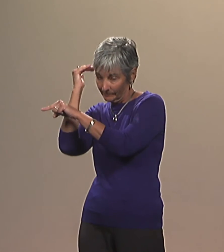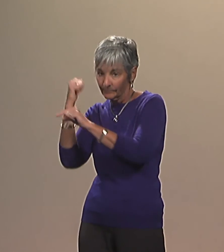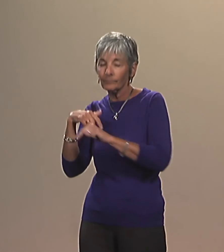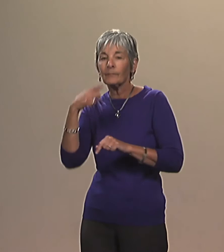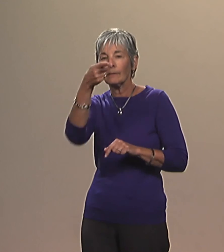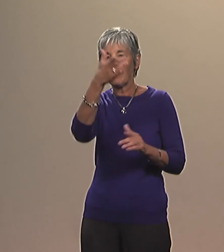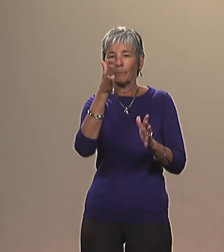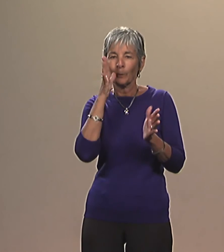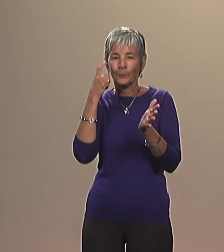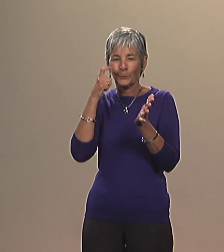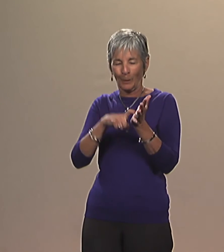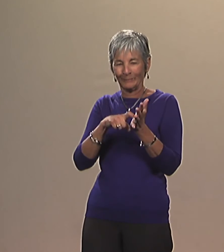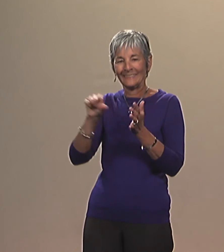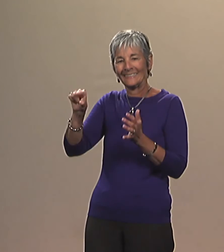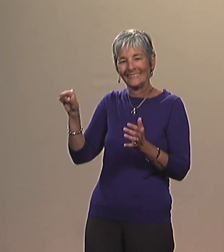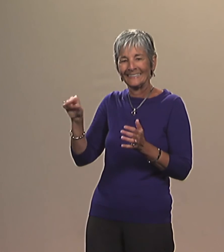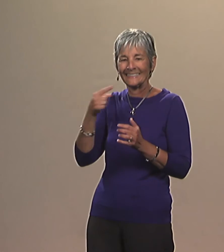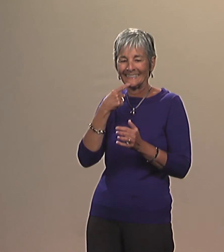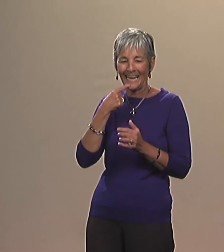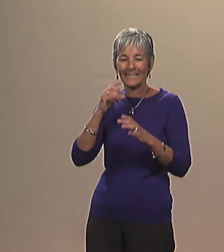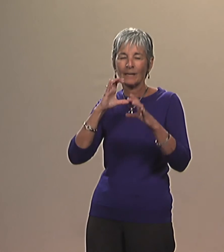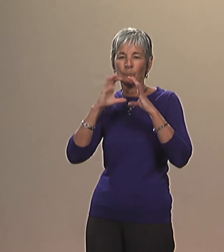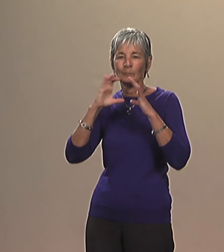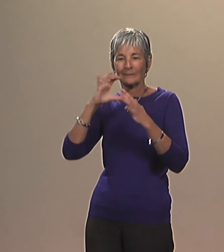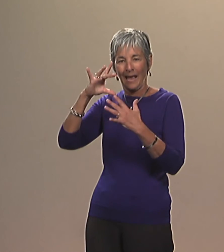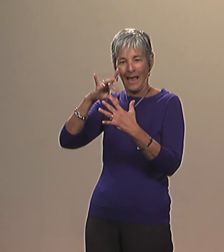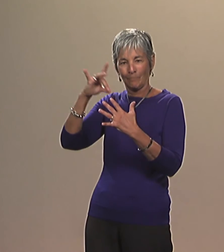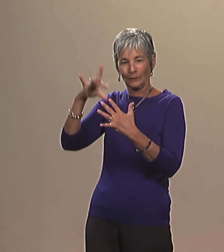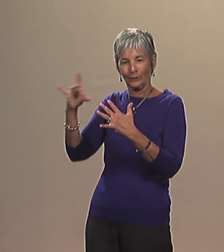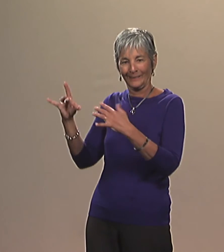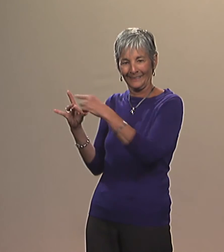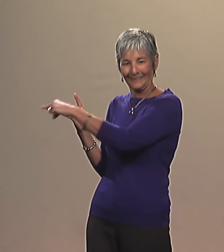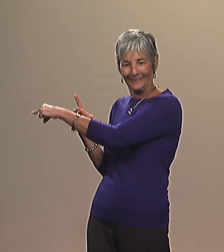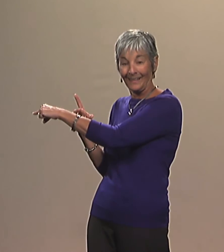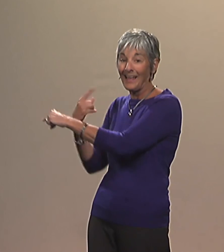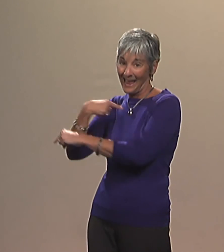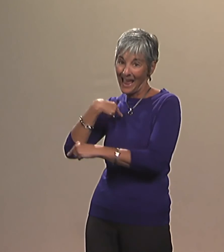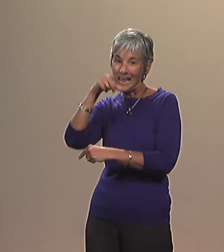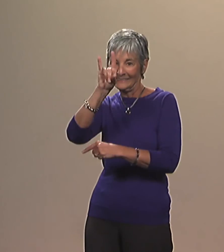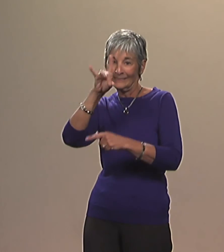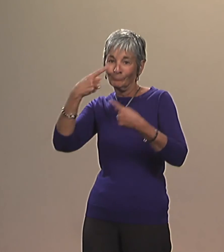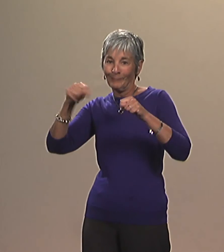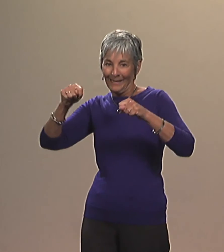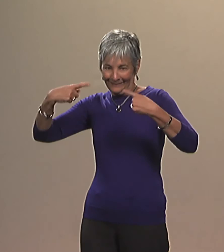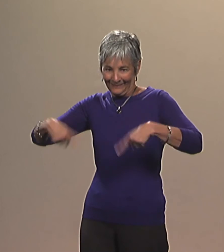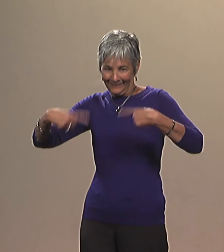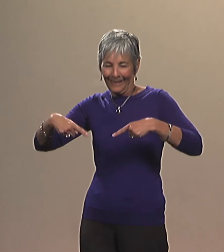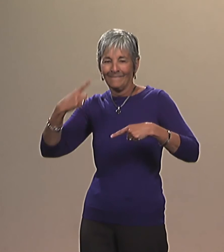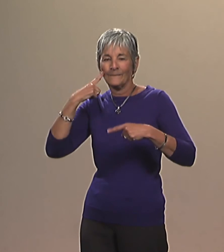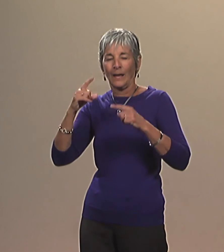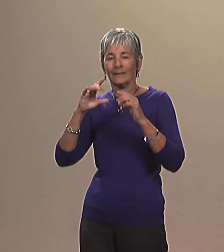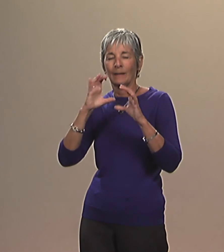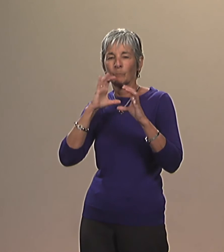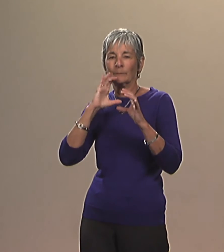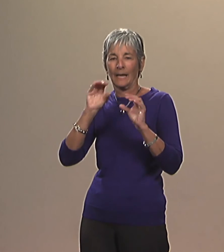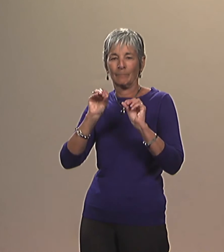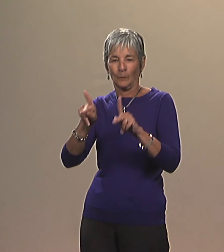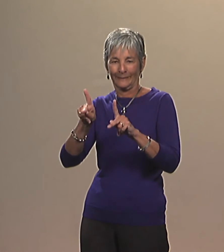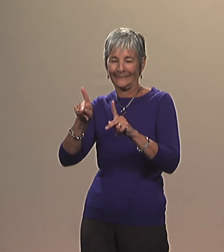knowledgeable. You will also notice that it says communication options. I did try to argue for the phrase communication